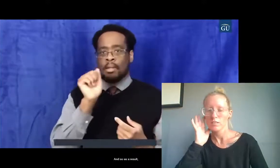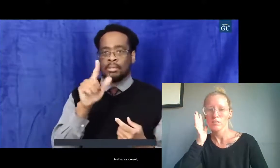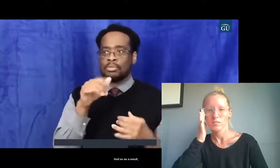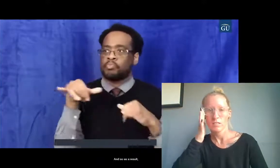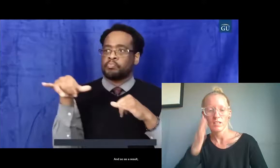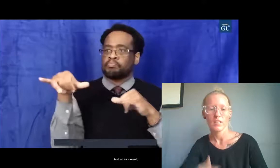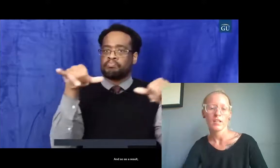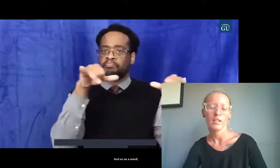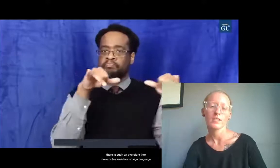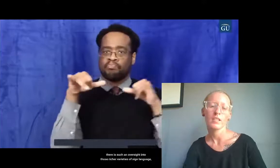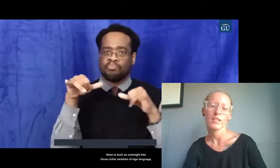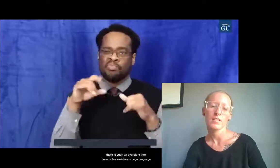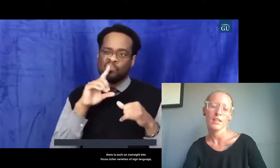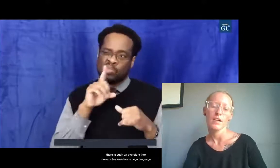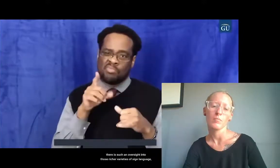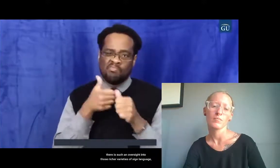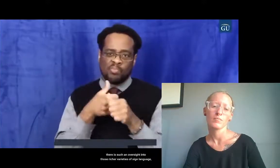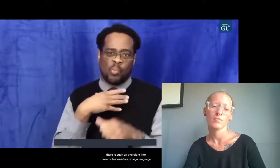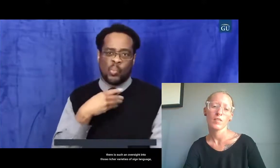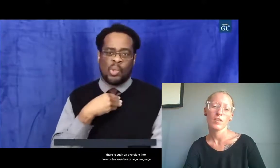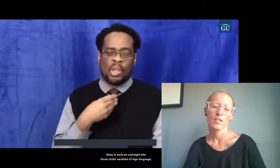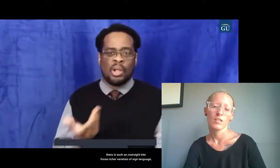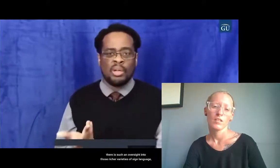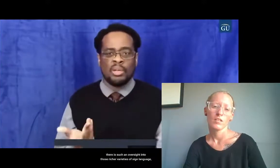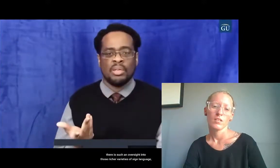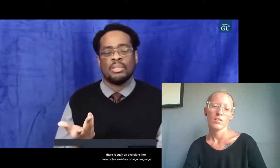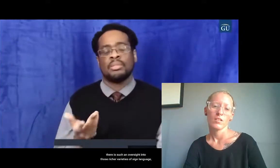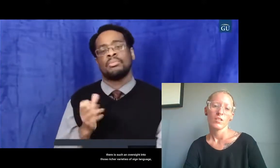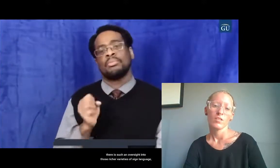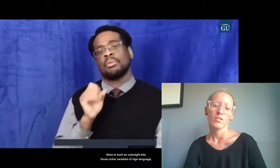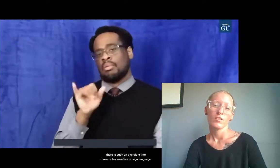founded and is set up.